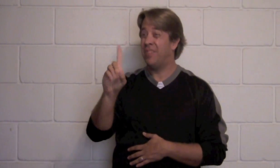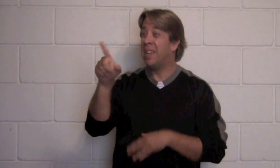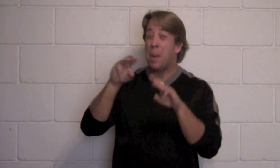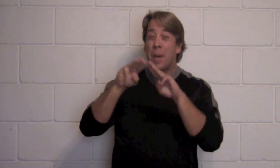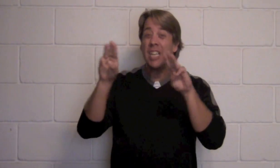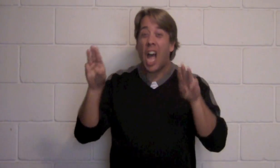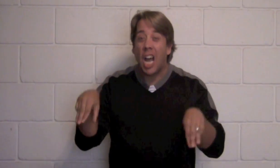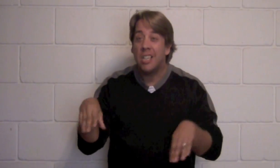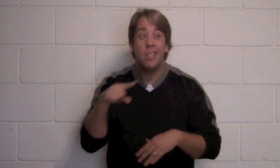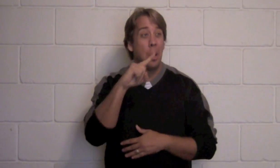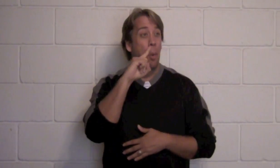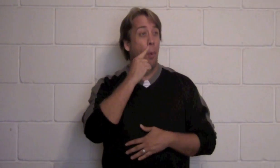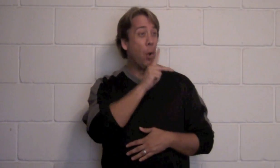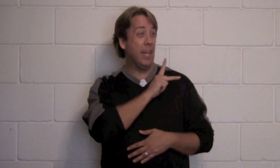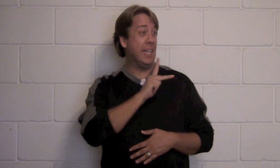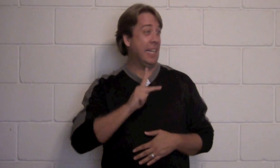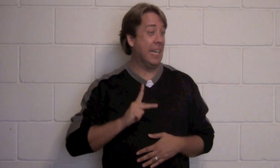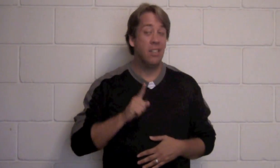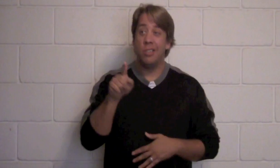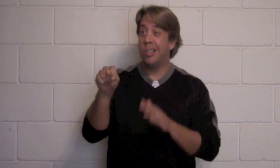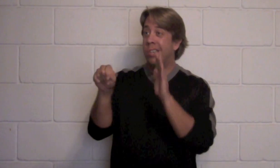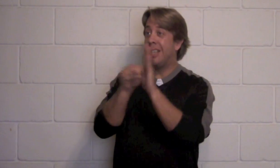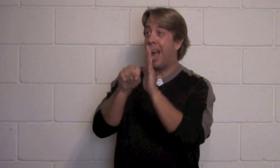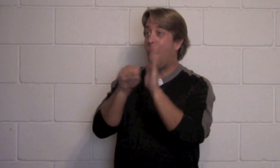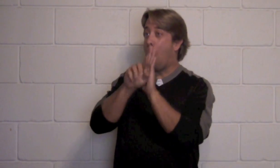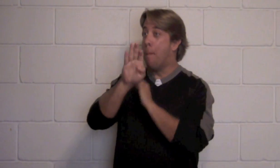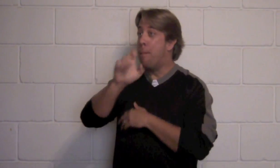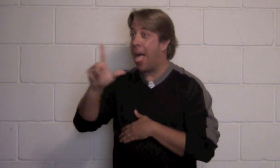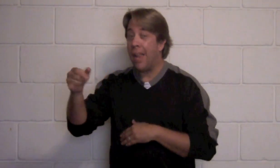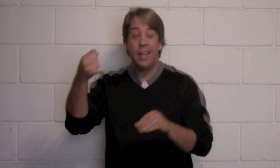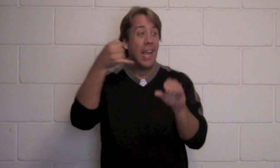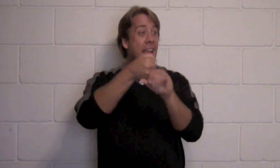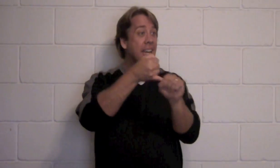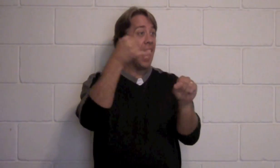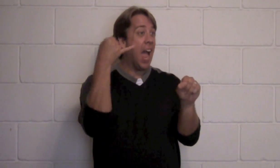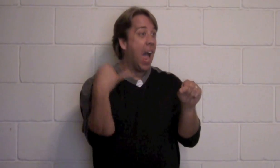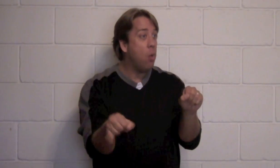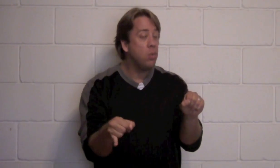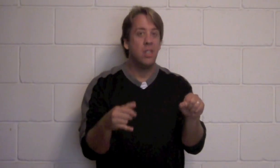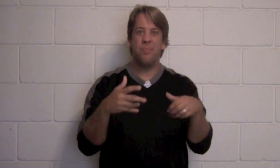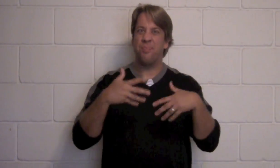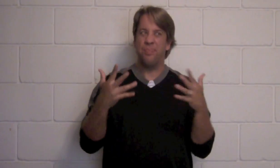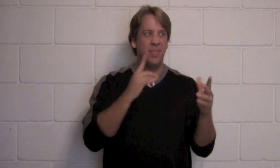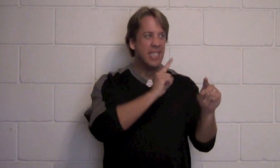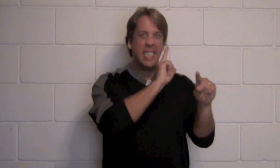nearest fast food location like McDonald's or Burger King or Taco Bell, In-N-Out burgers.